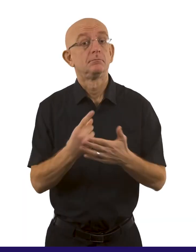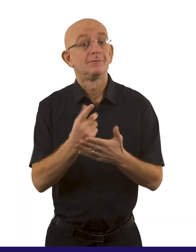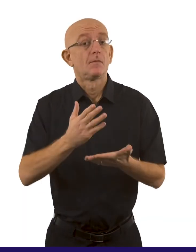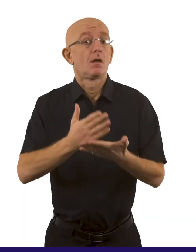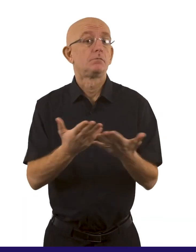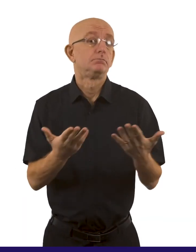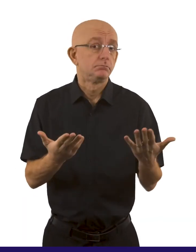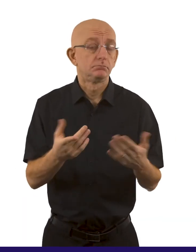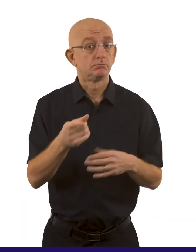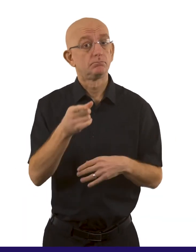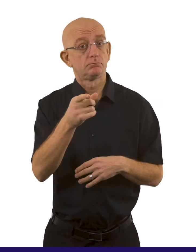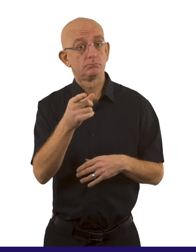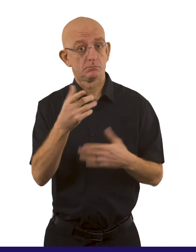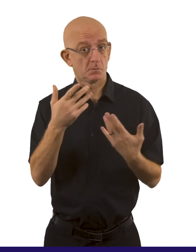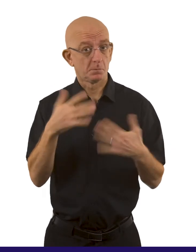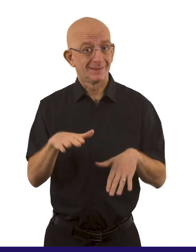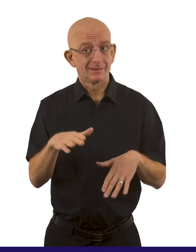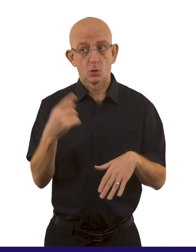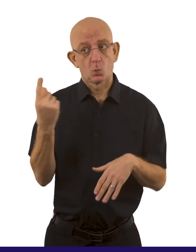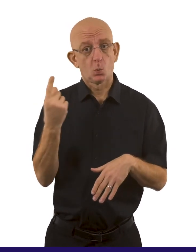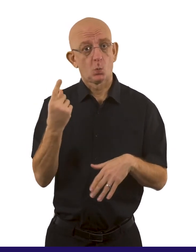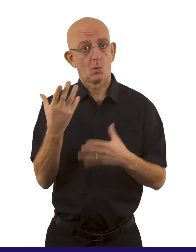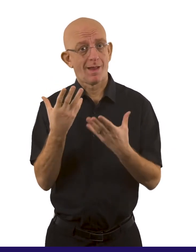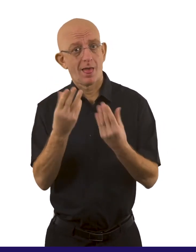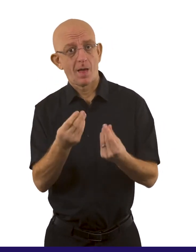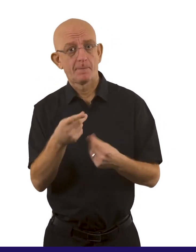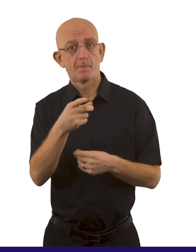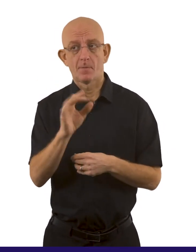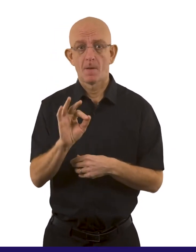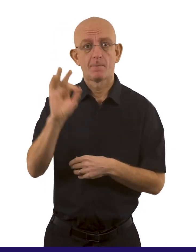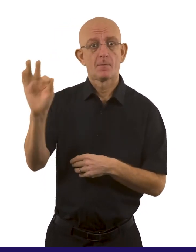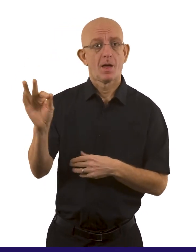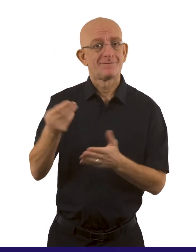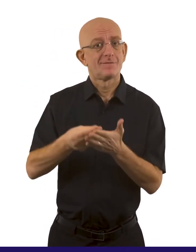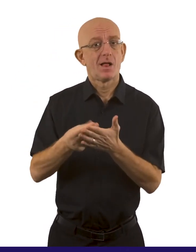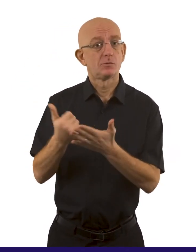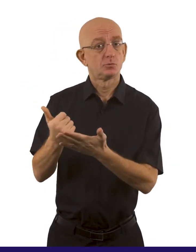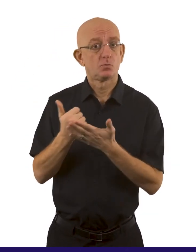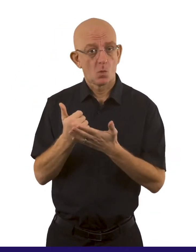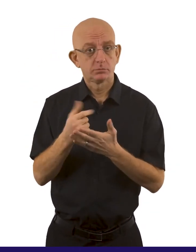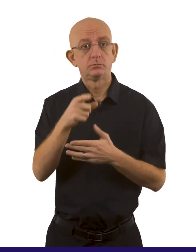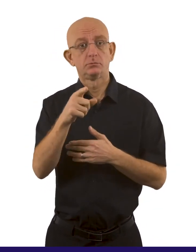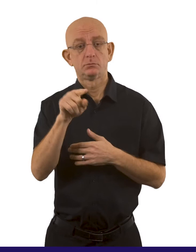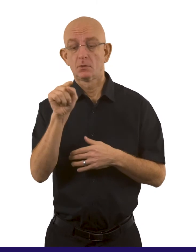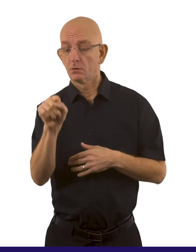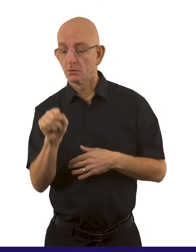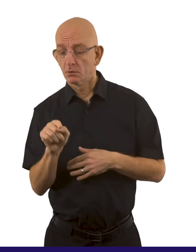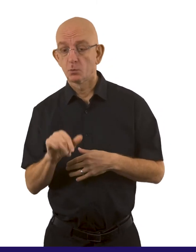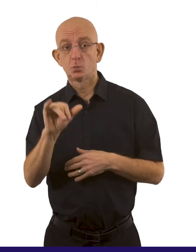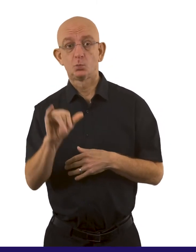Question 31. If applicable, who helped you with applying for financial support? Open brackets, tick all